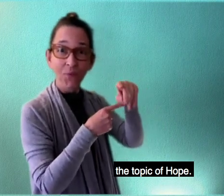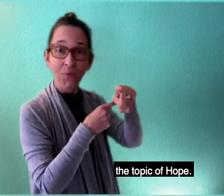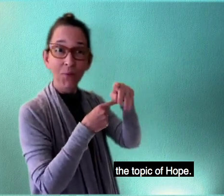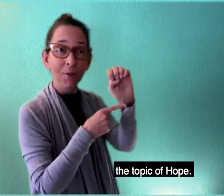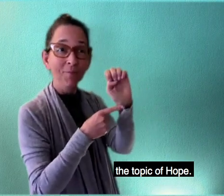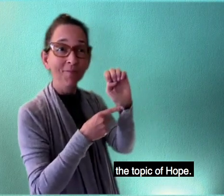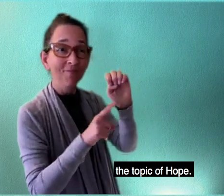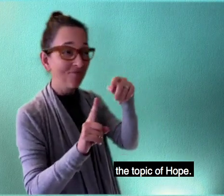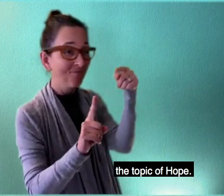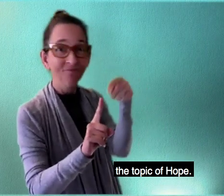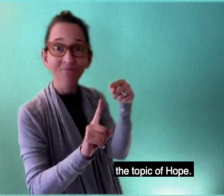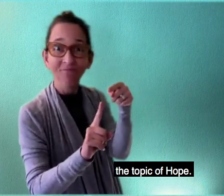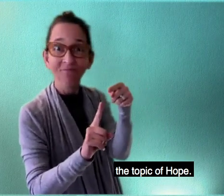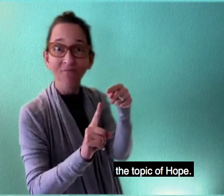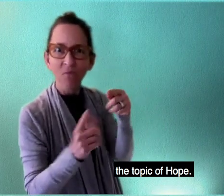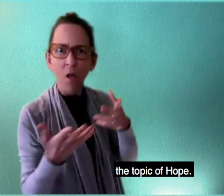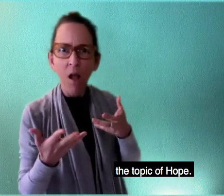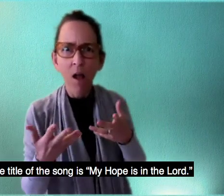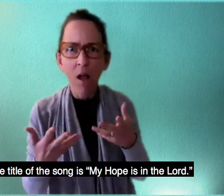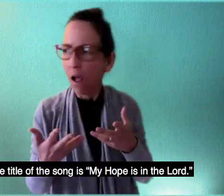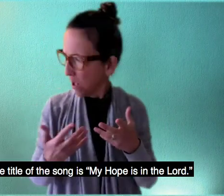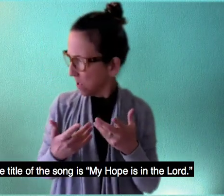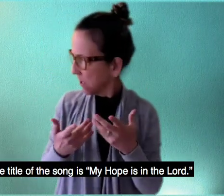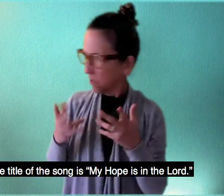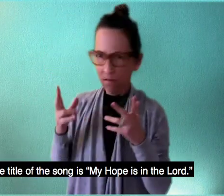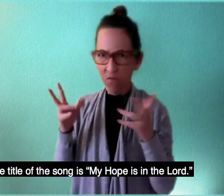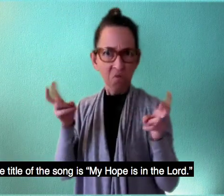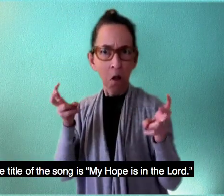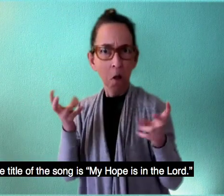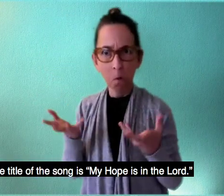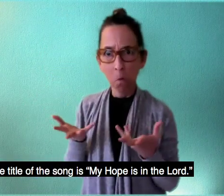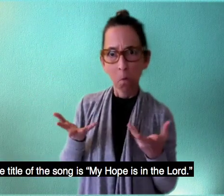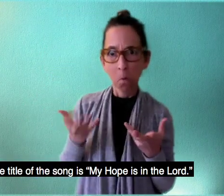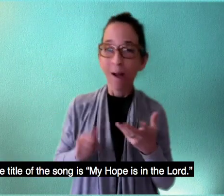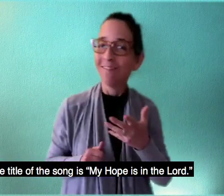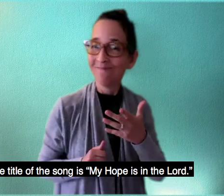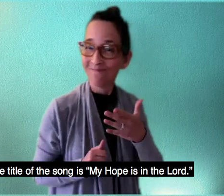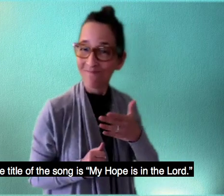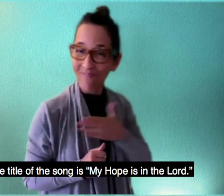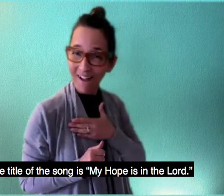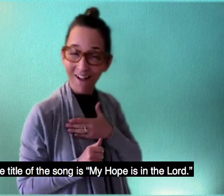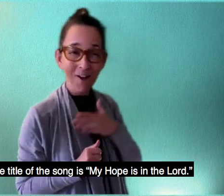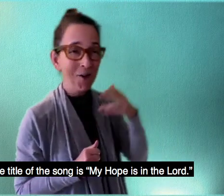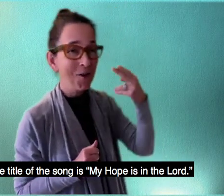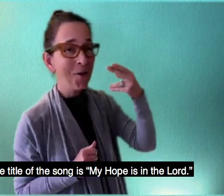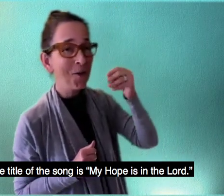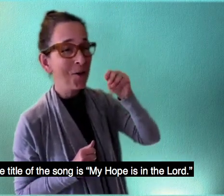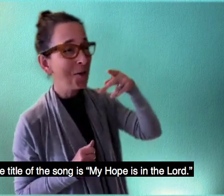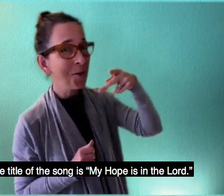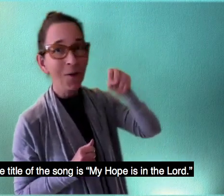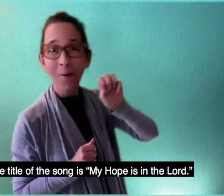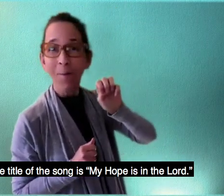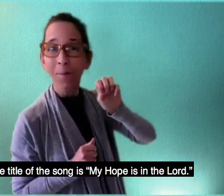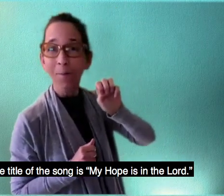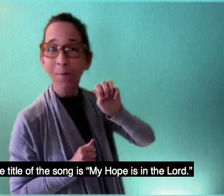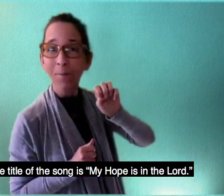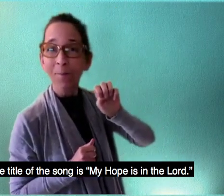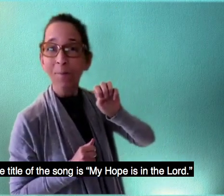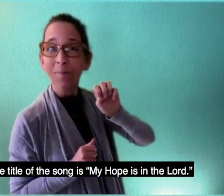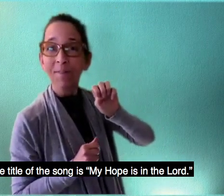hope. The title of the song is, My Hope